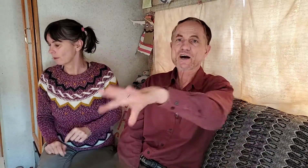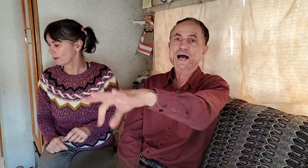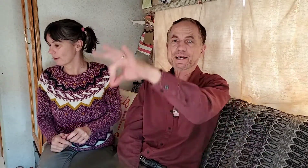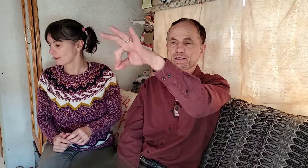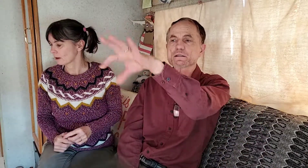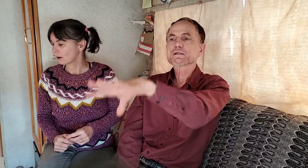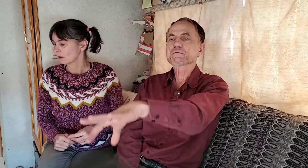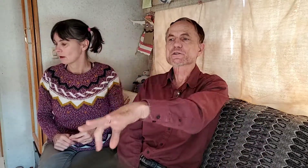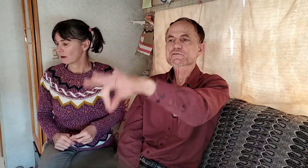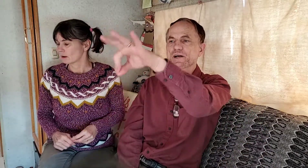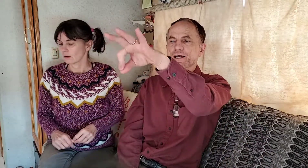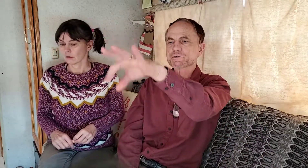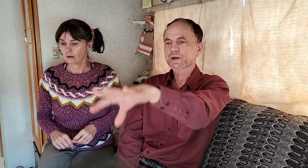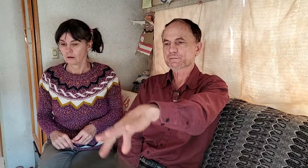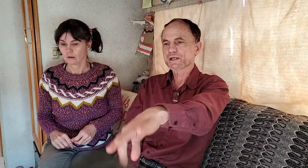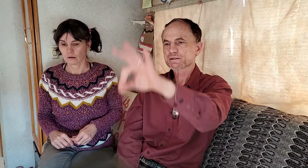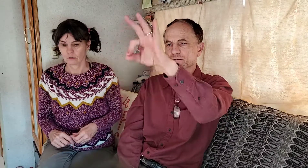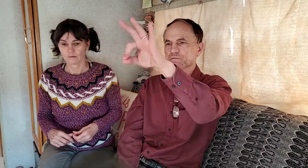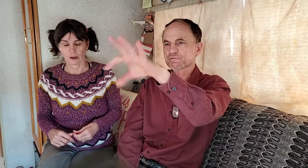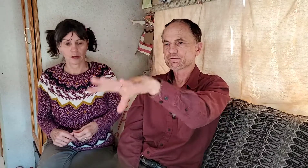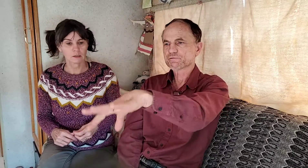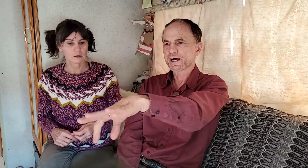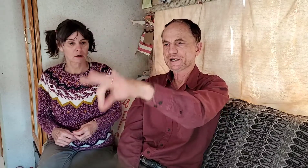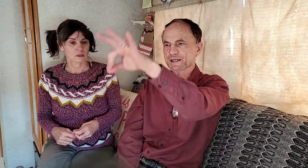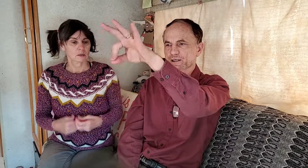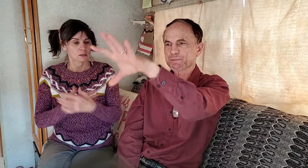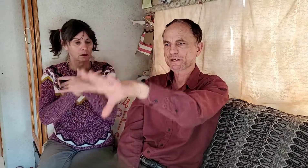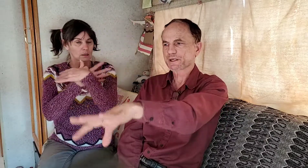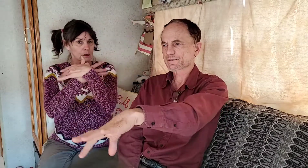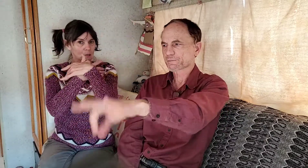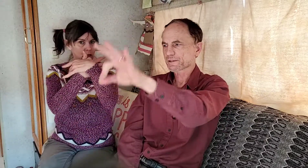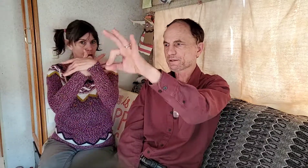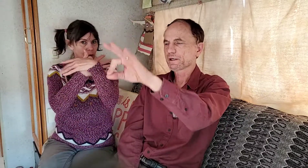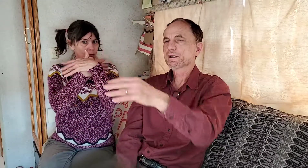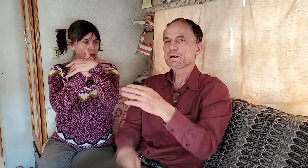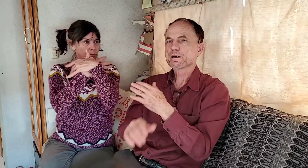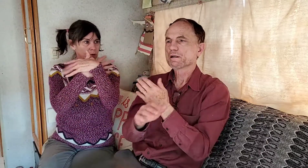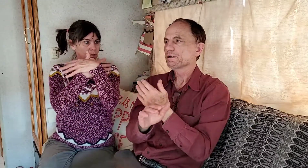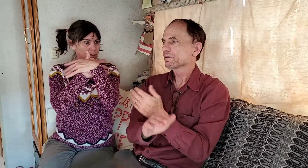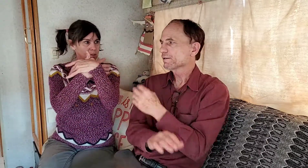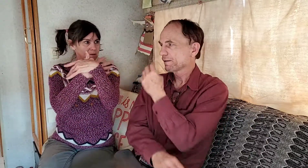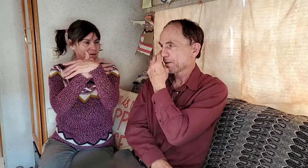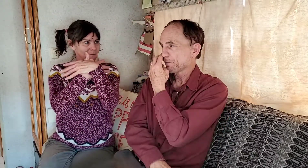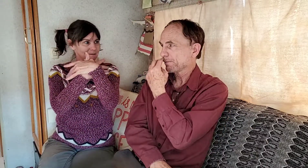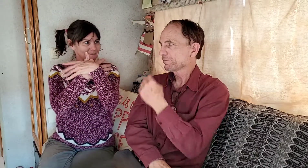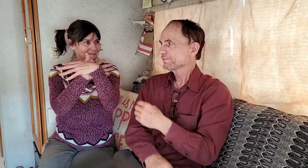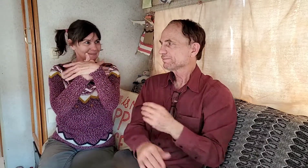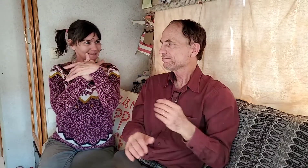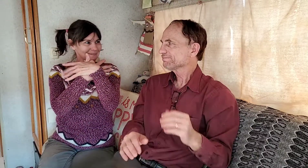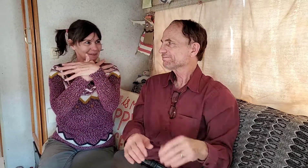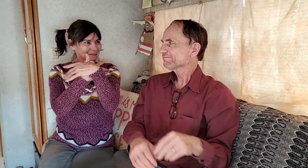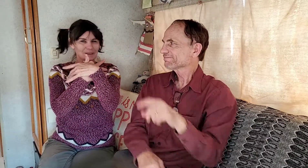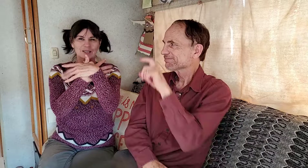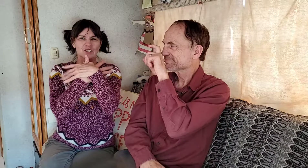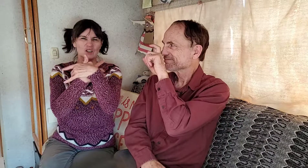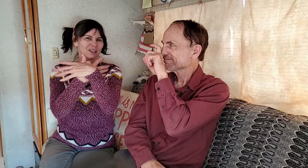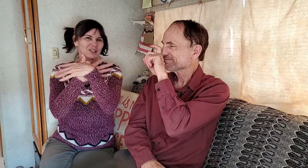Find. We use find quite a bit. Find, like you're picking up something. What kind of bird was it? This is just a